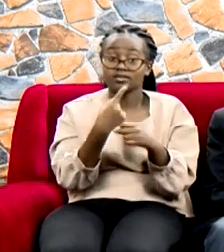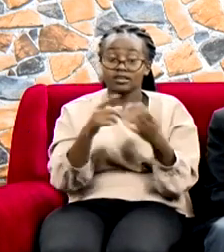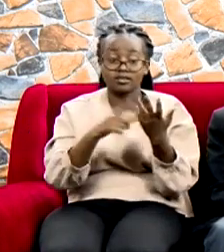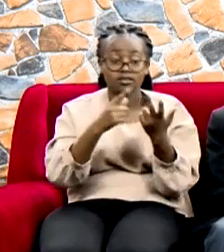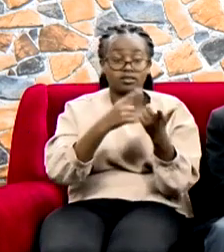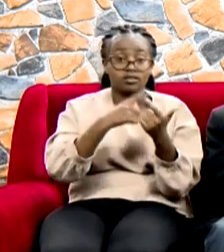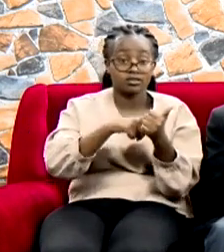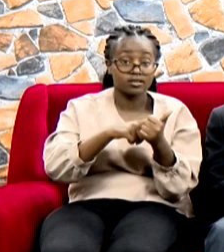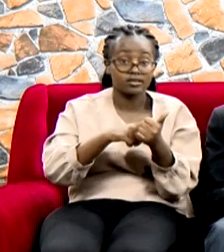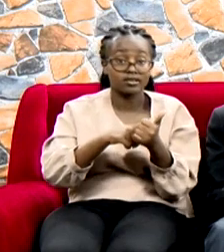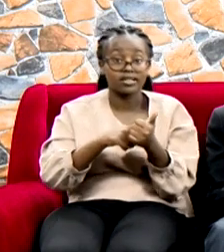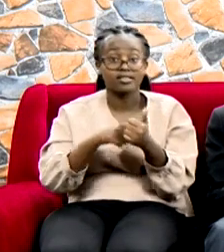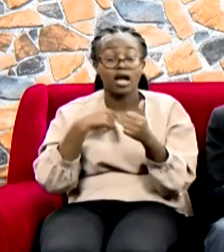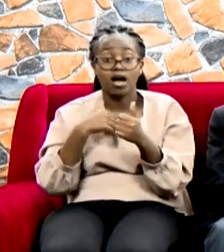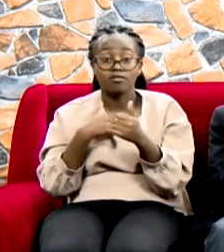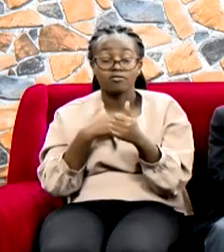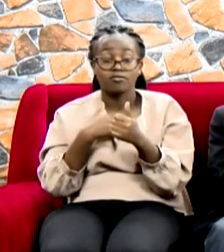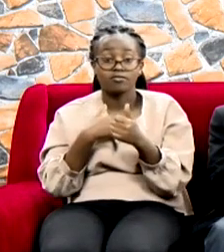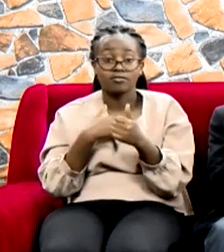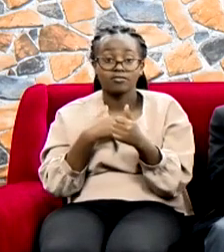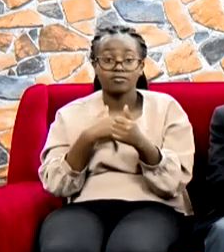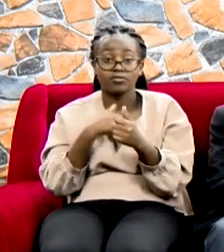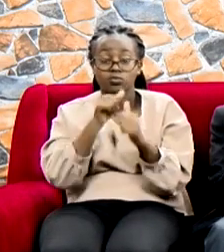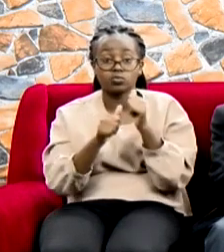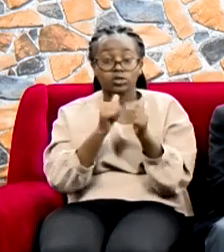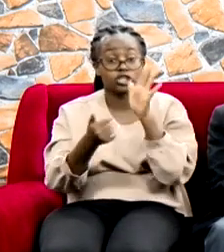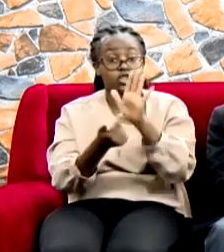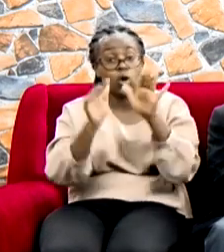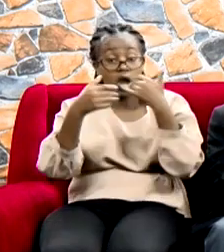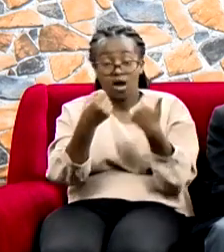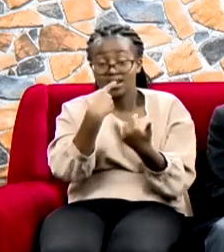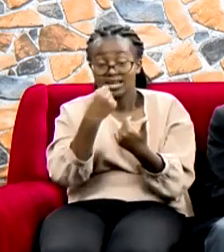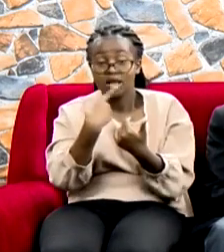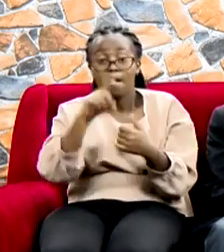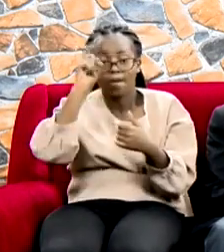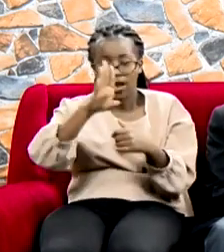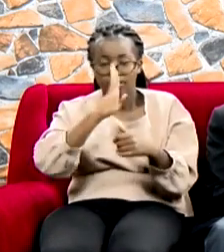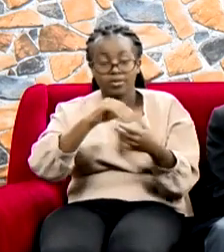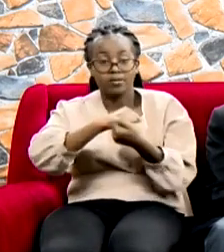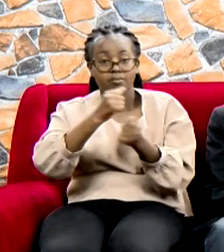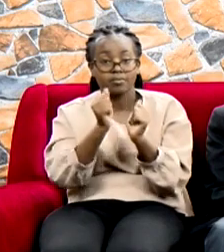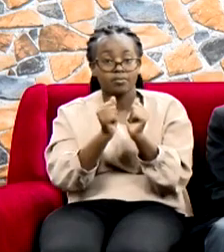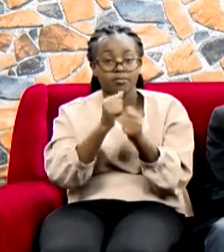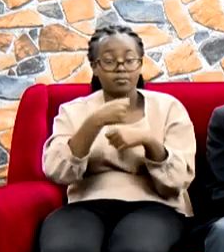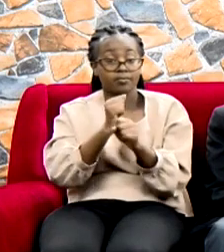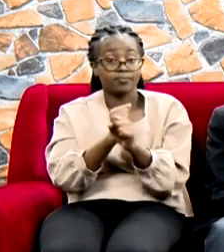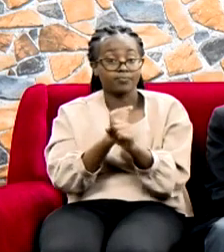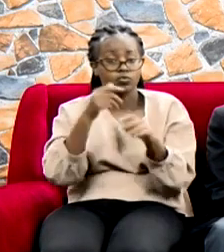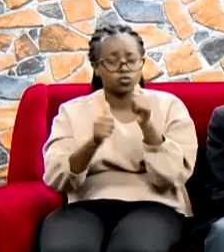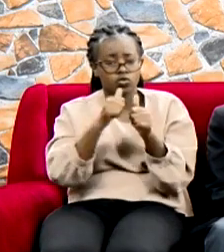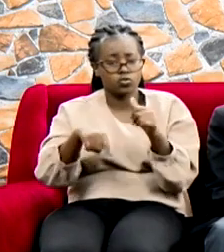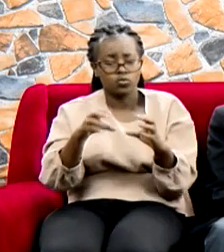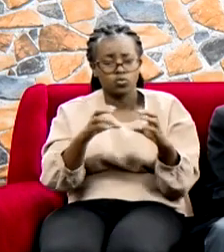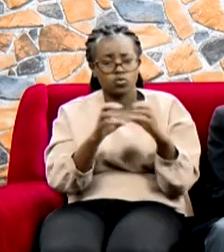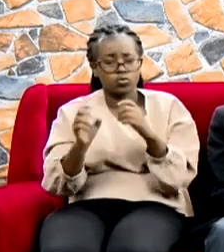manual. Now there's a manual that defines how diagnosis must be made. So which one do we use here in